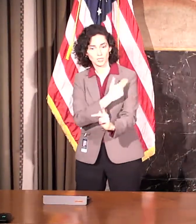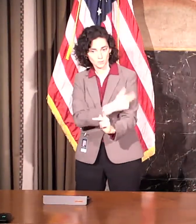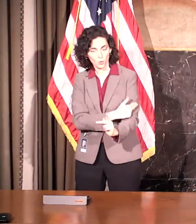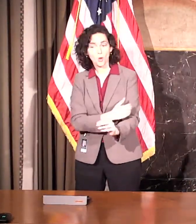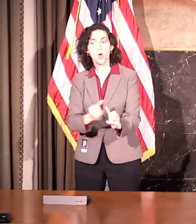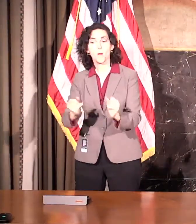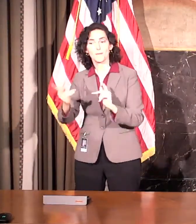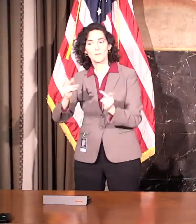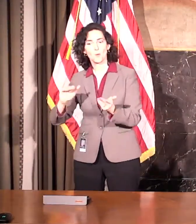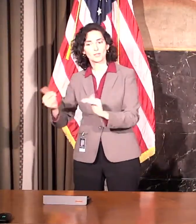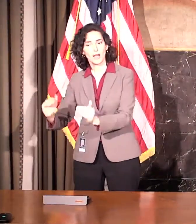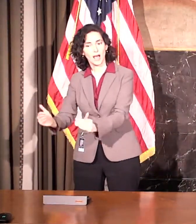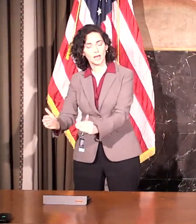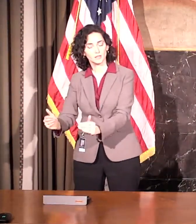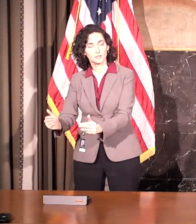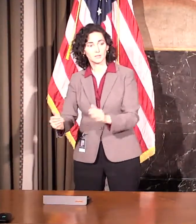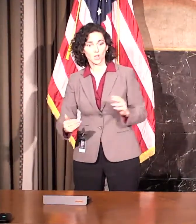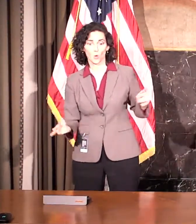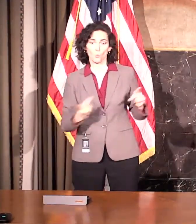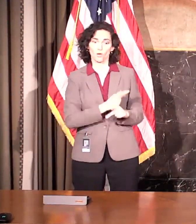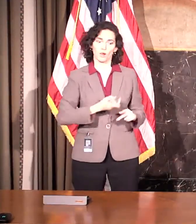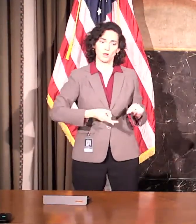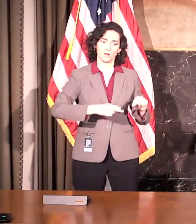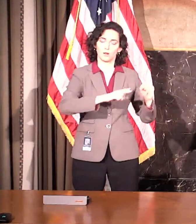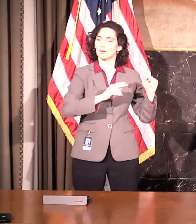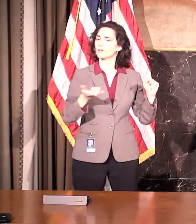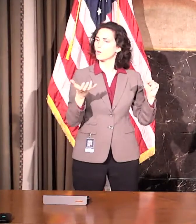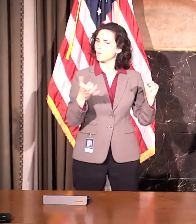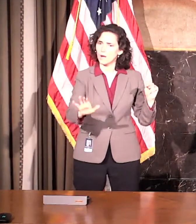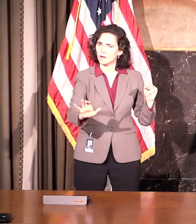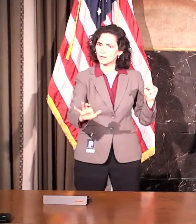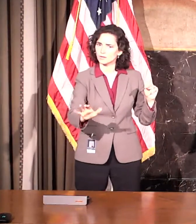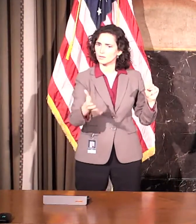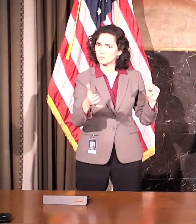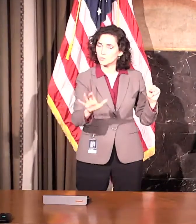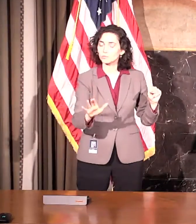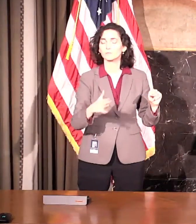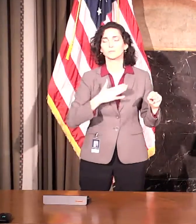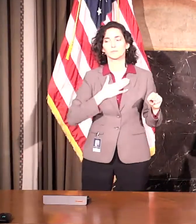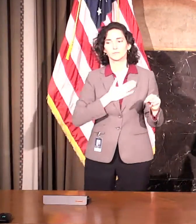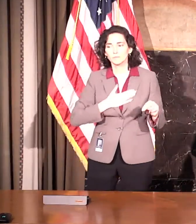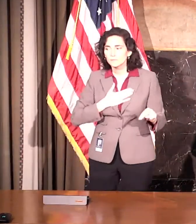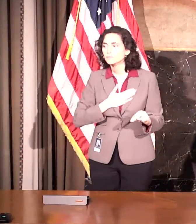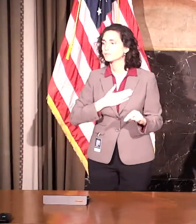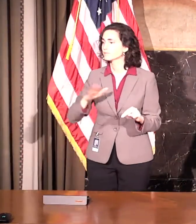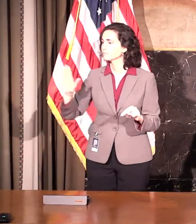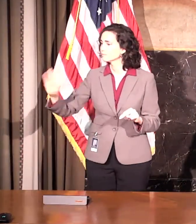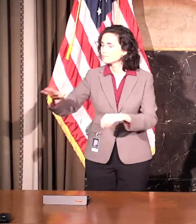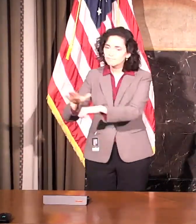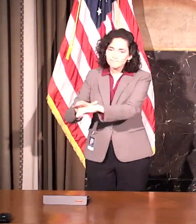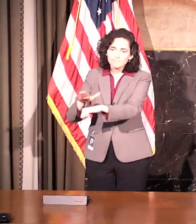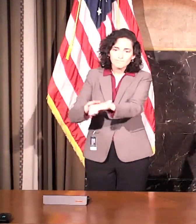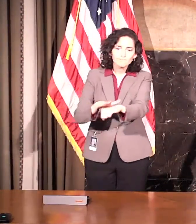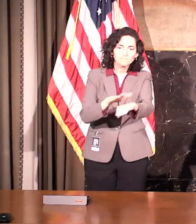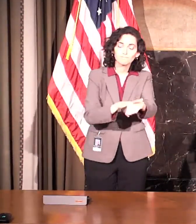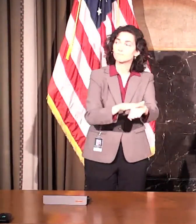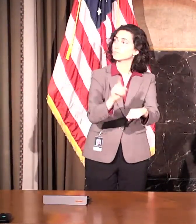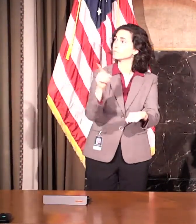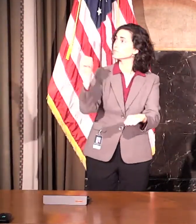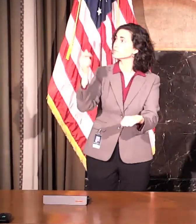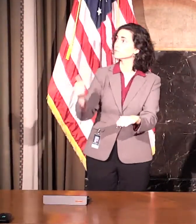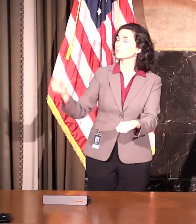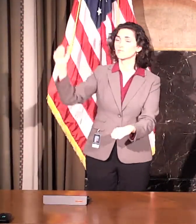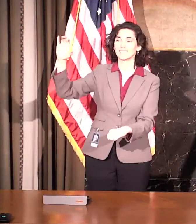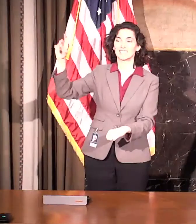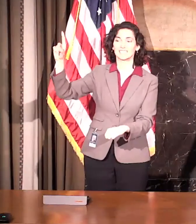so we really don't want that to happen. And I am encouraging everyone to be mindful of the CDC recommendations